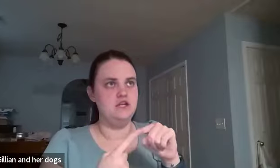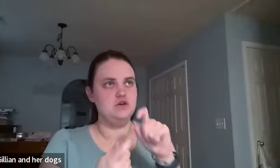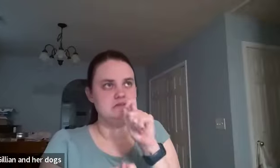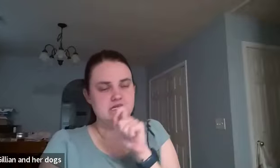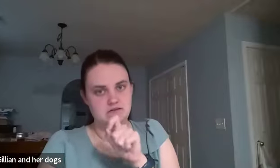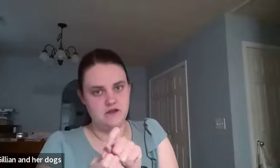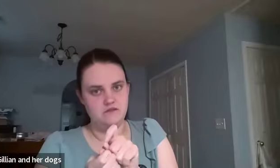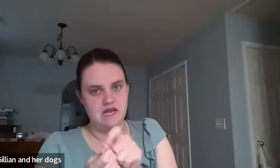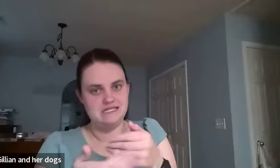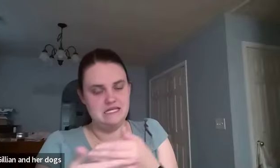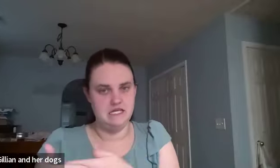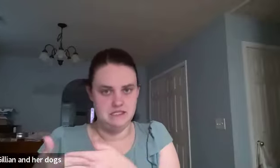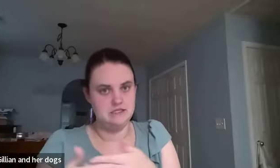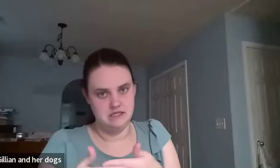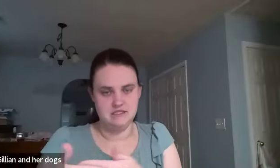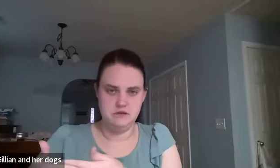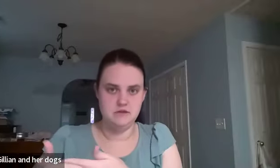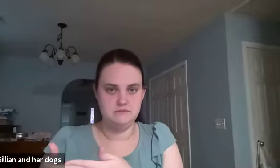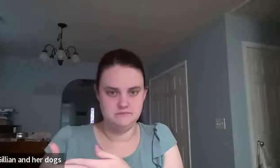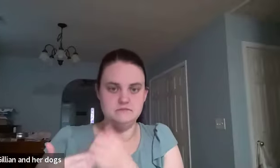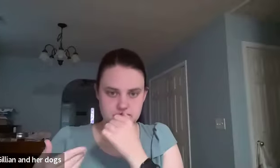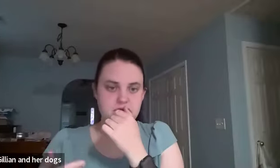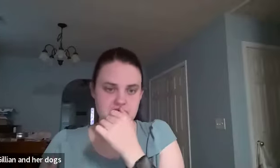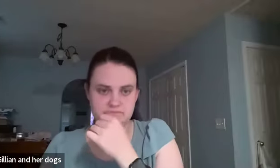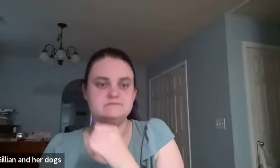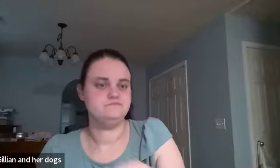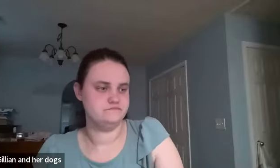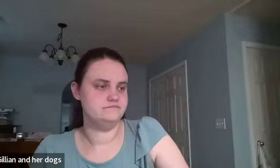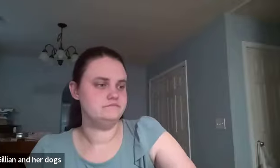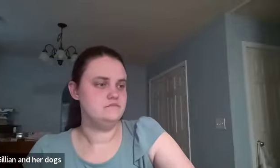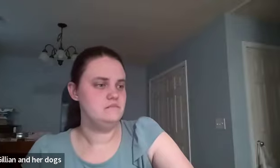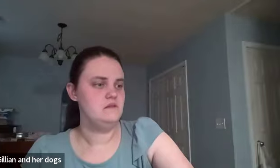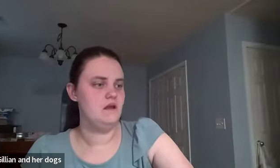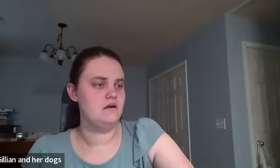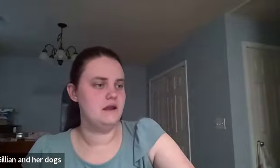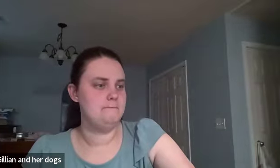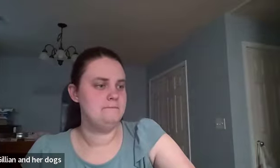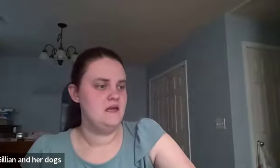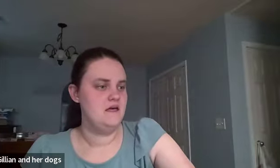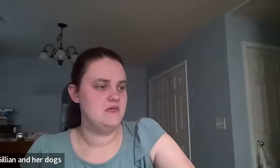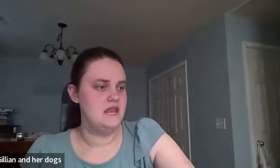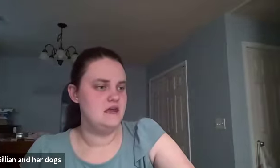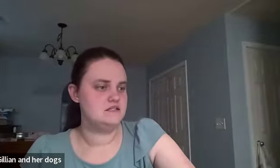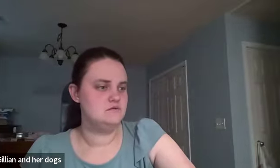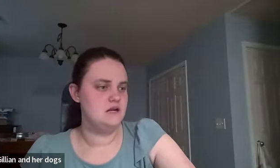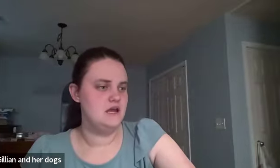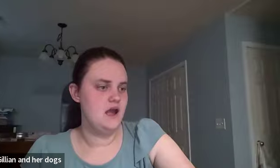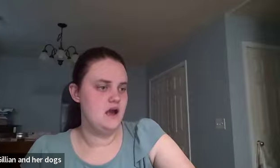then you're specifying that it's a kitten, like it's a baby. Okay. All right. The next one I